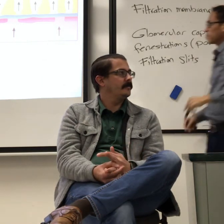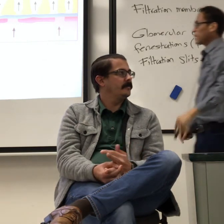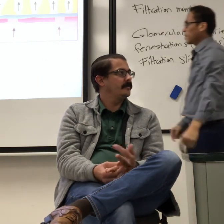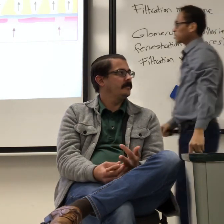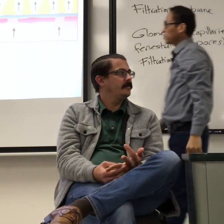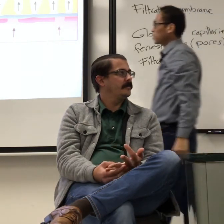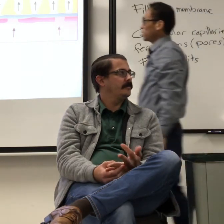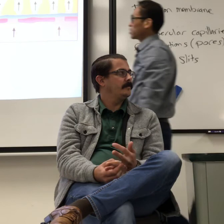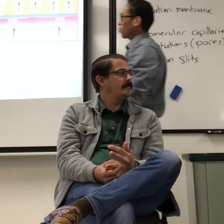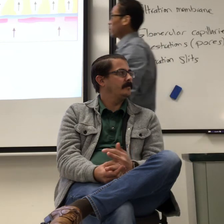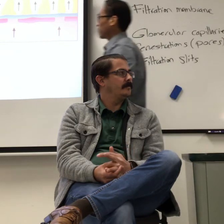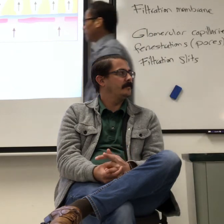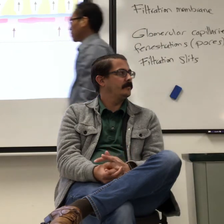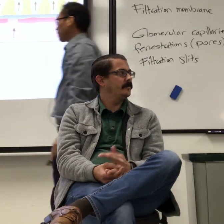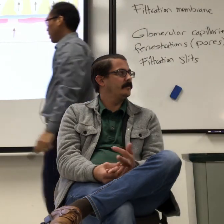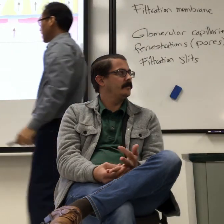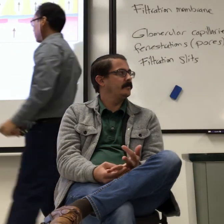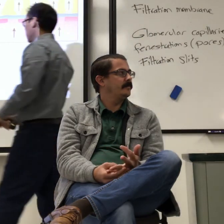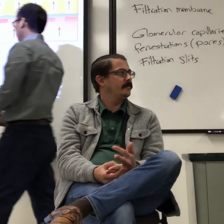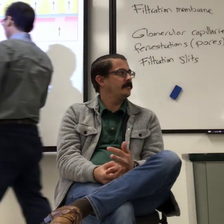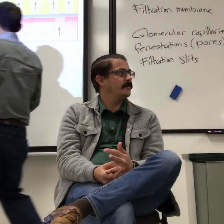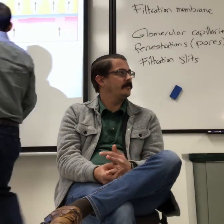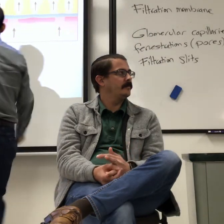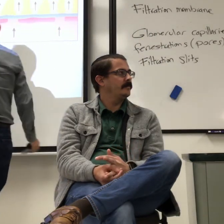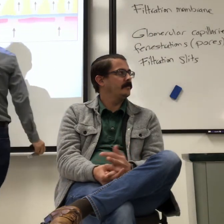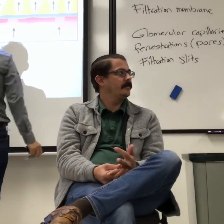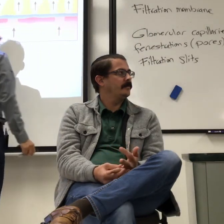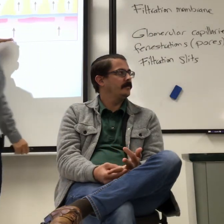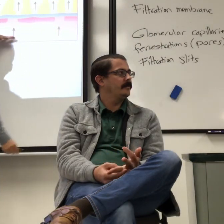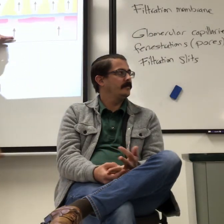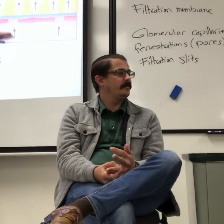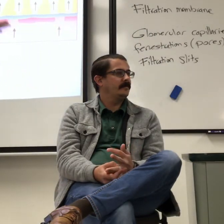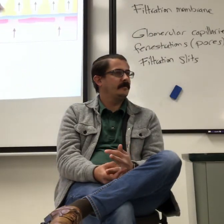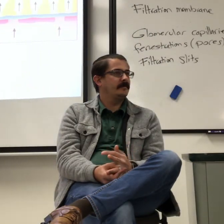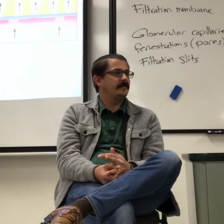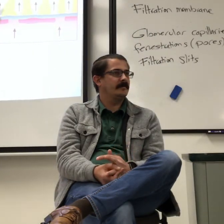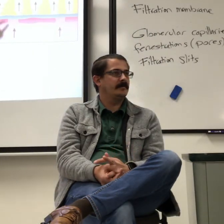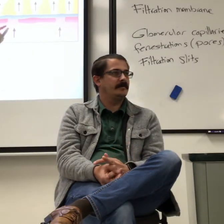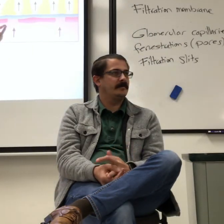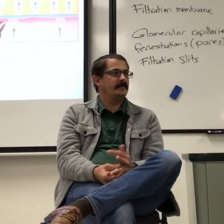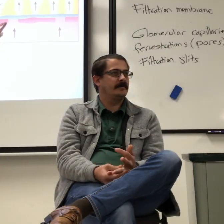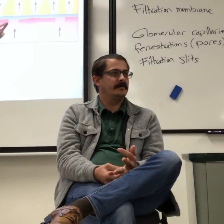a blood vessel. So when plasma is filtered, on this figure it's going